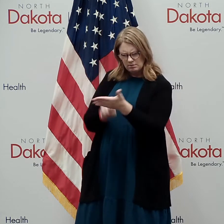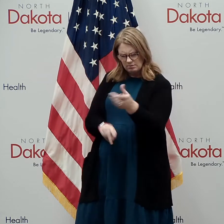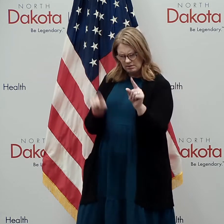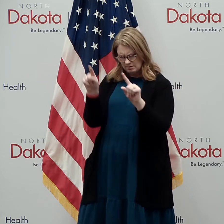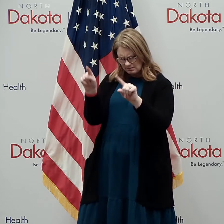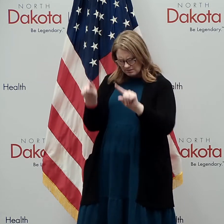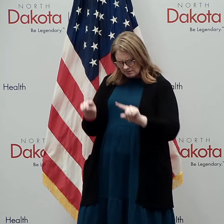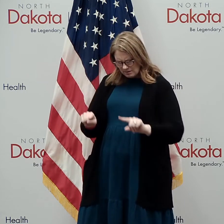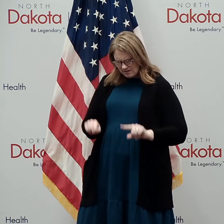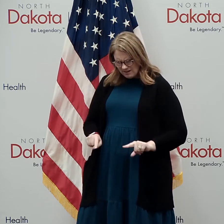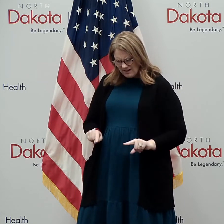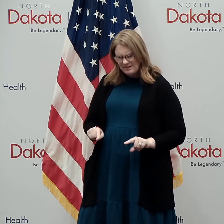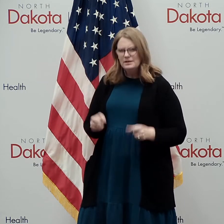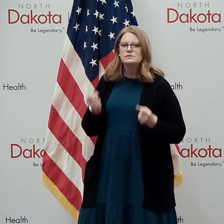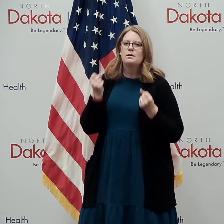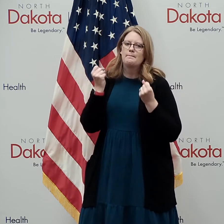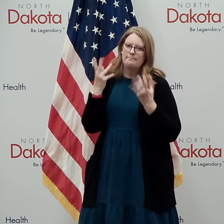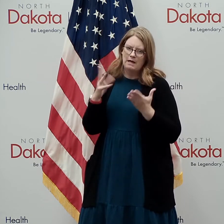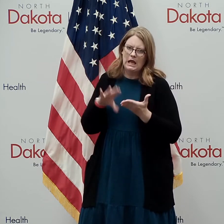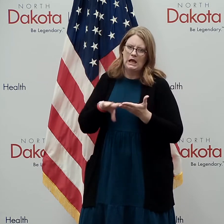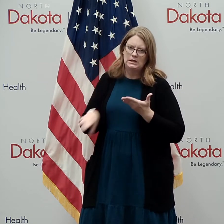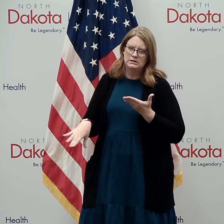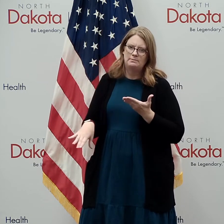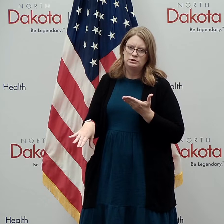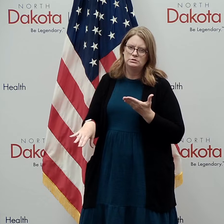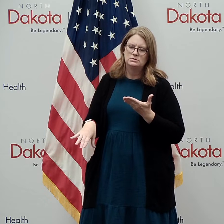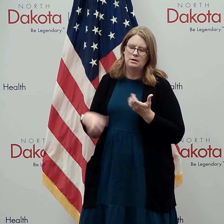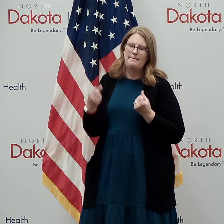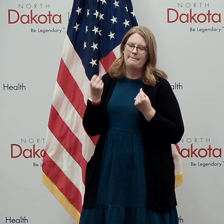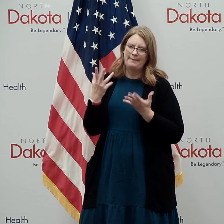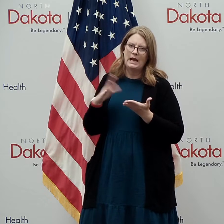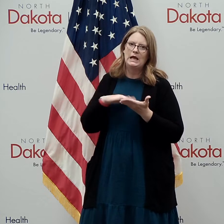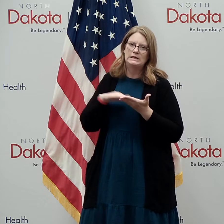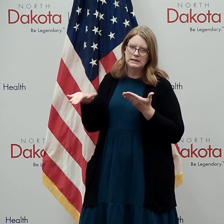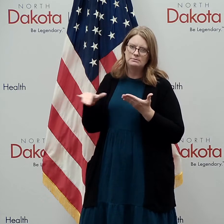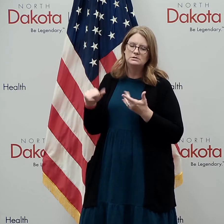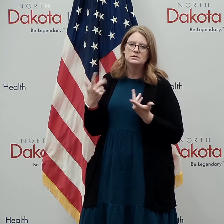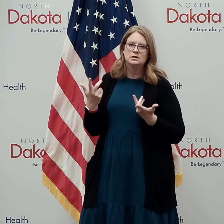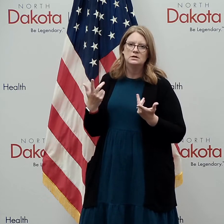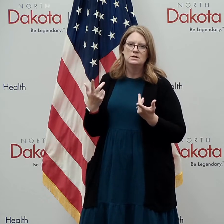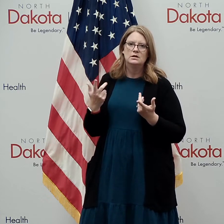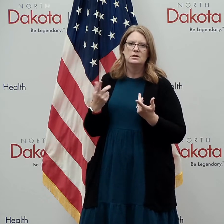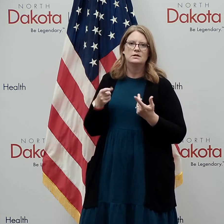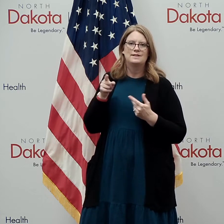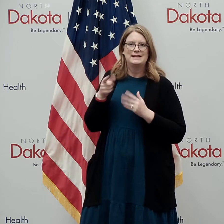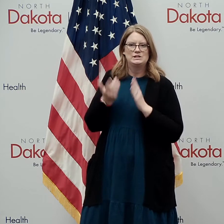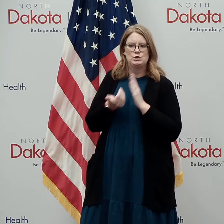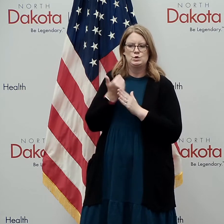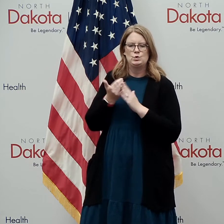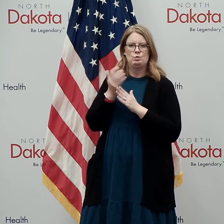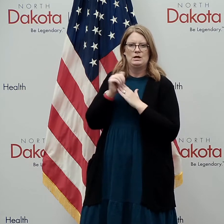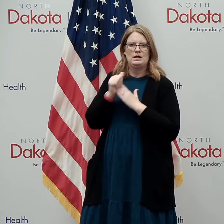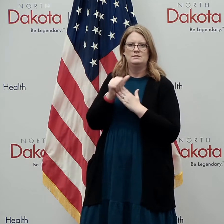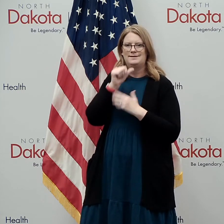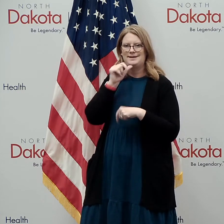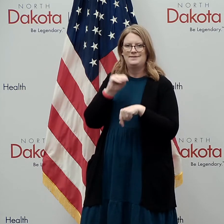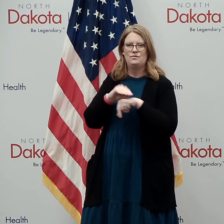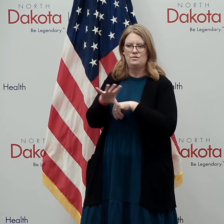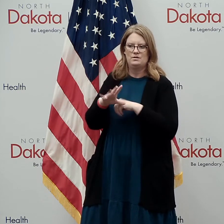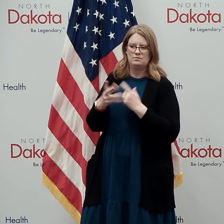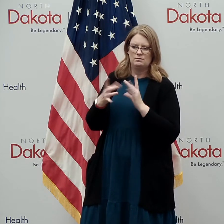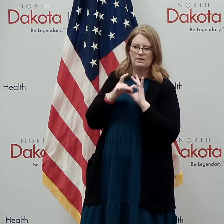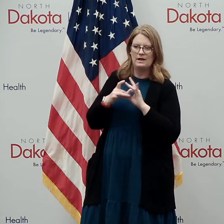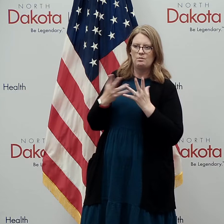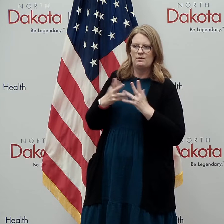many caveats that were included in there, including the fact that this new guidance shouldn't have any effect on surveillance